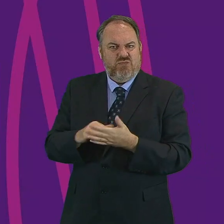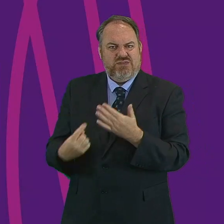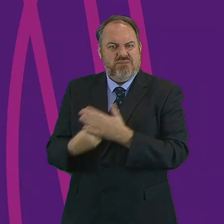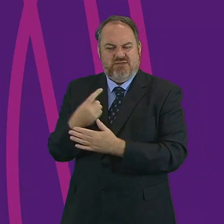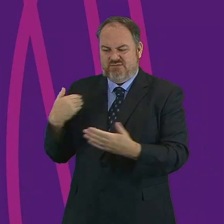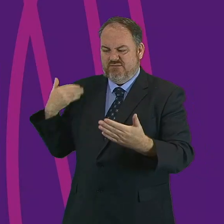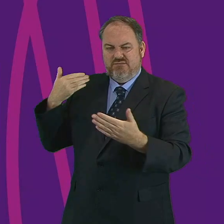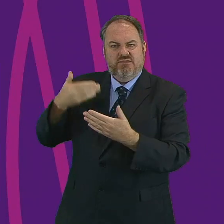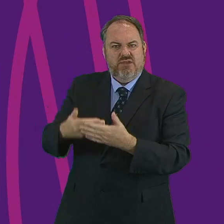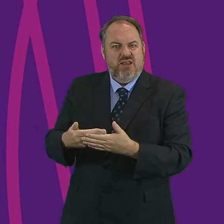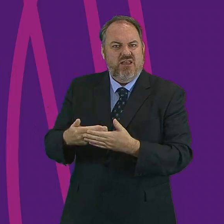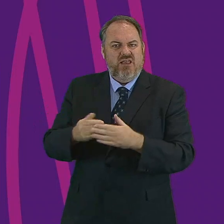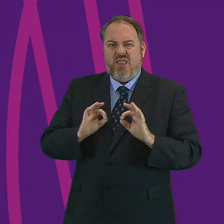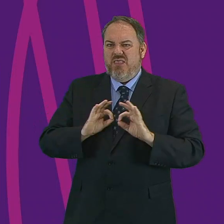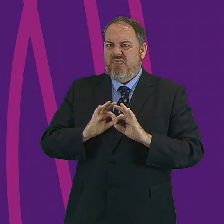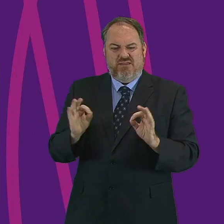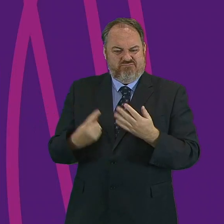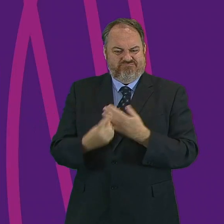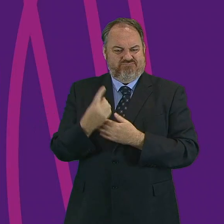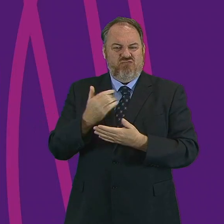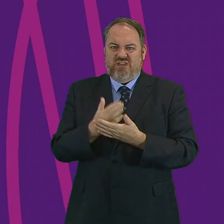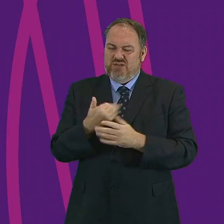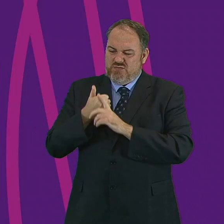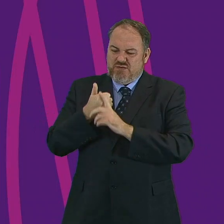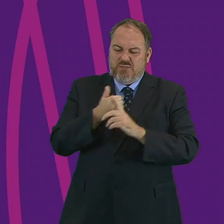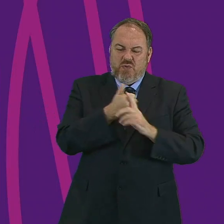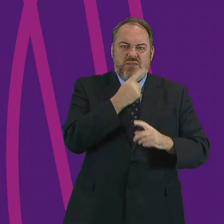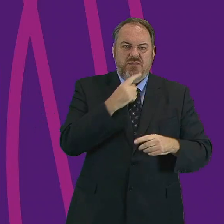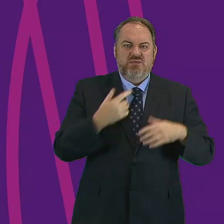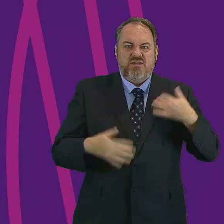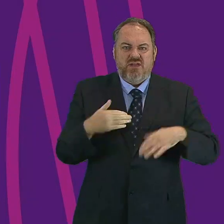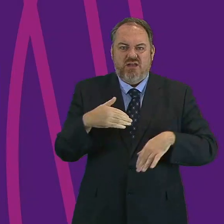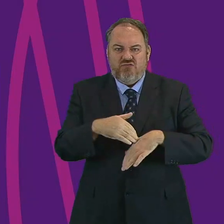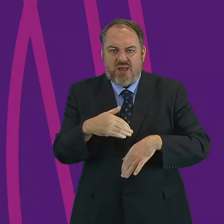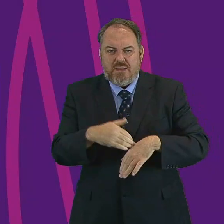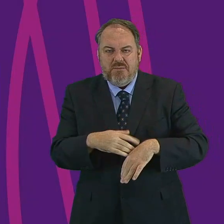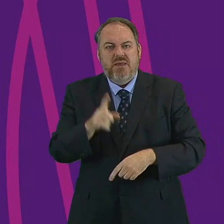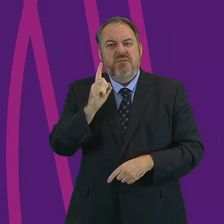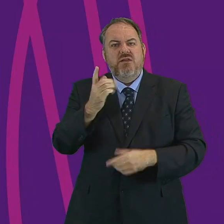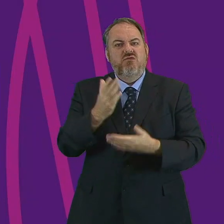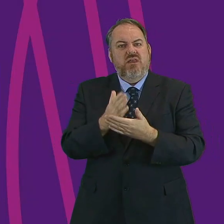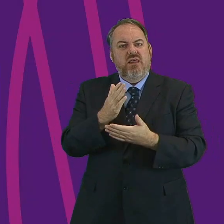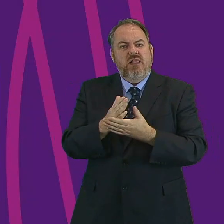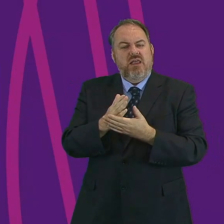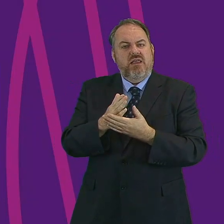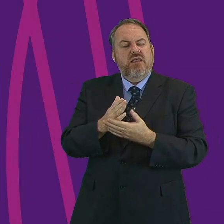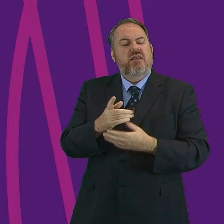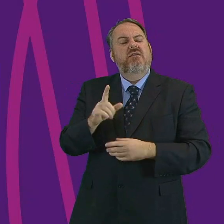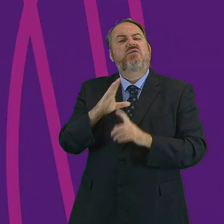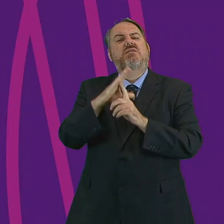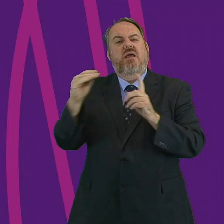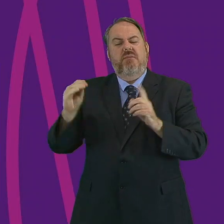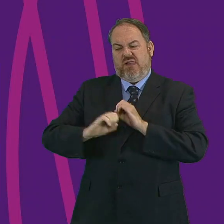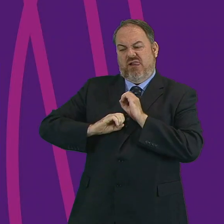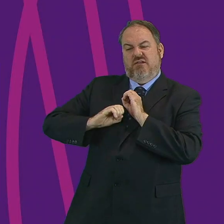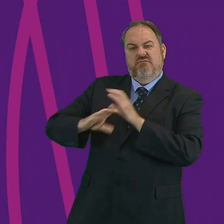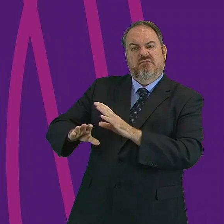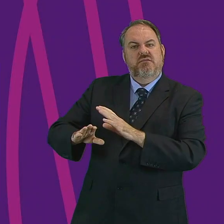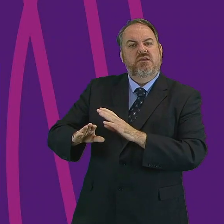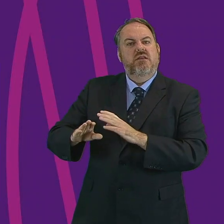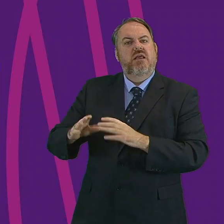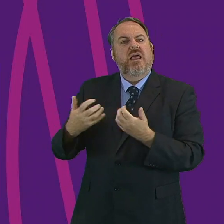Michelle's family or the victims of so many crimes. But we can look at some of the issues that have been introduced. If we take, for example, the Victim